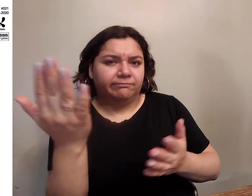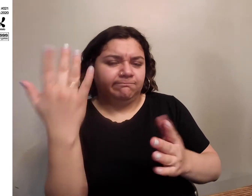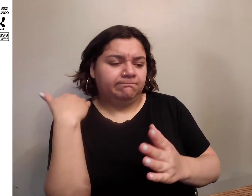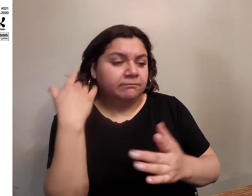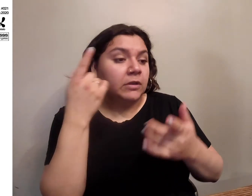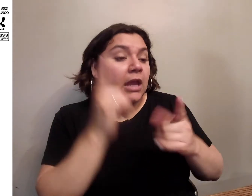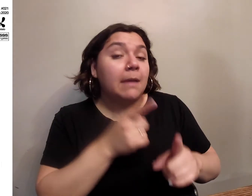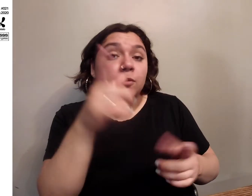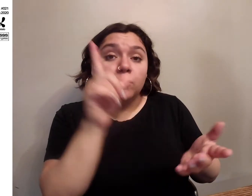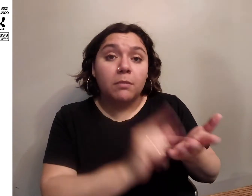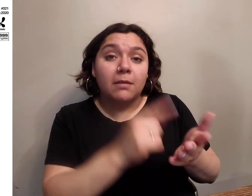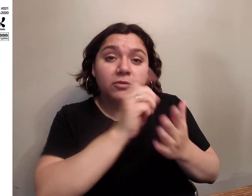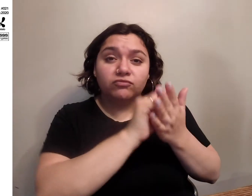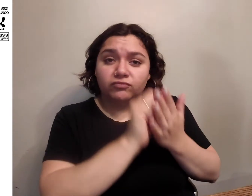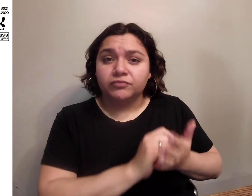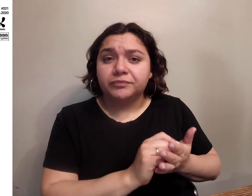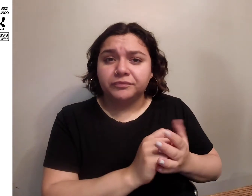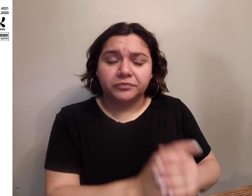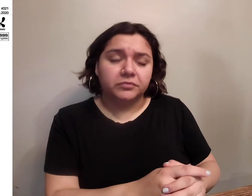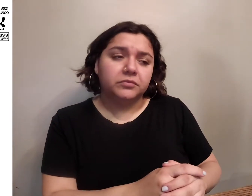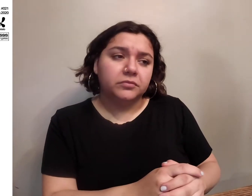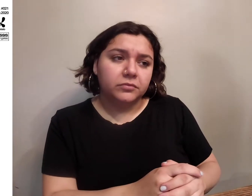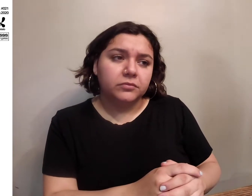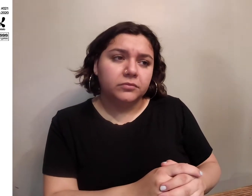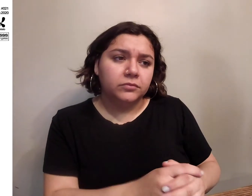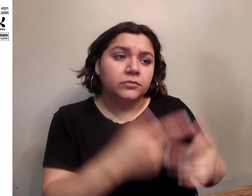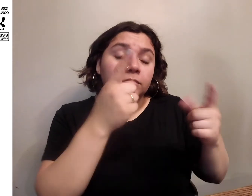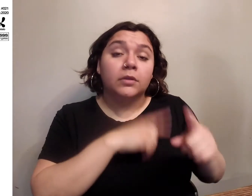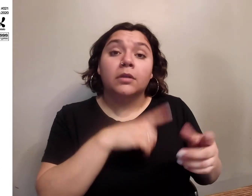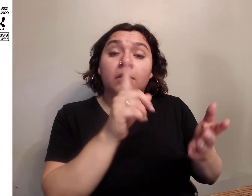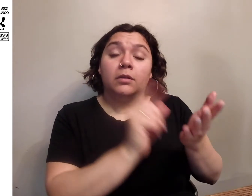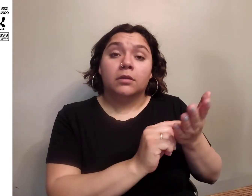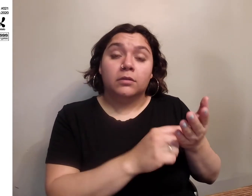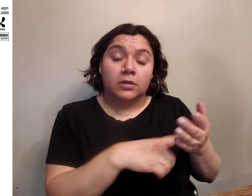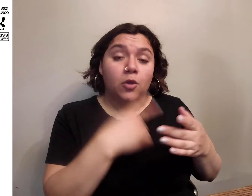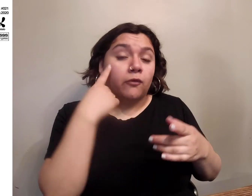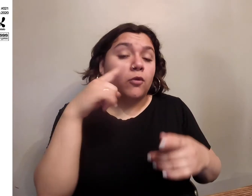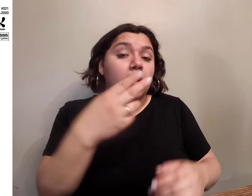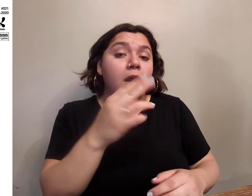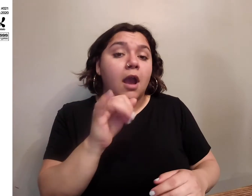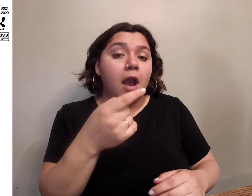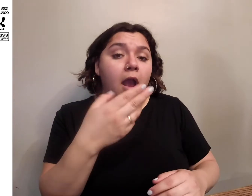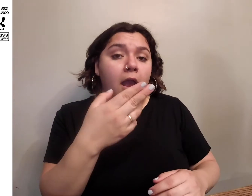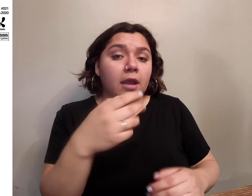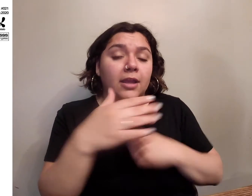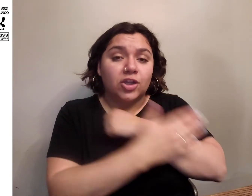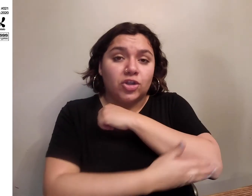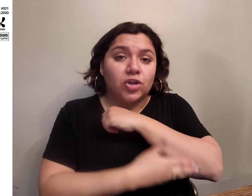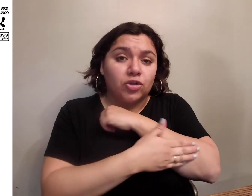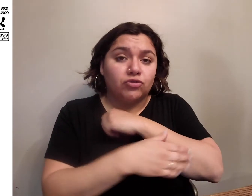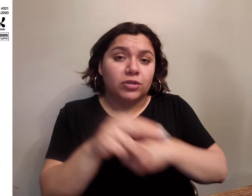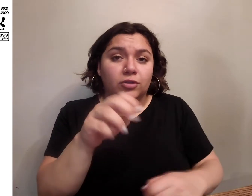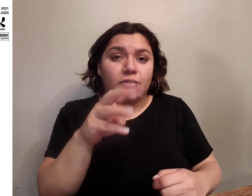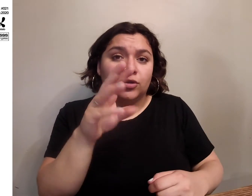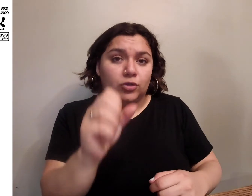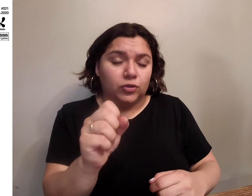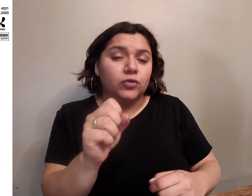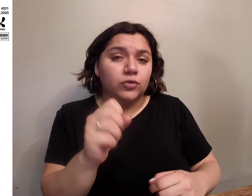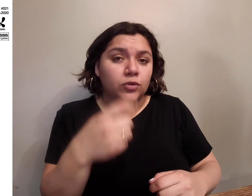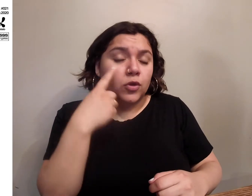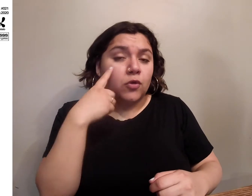you published an essay in High Country News on March 27,